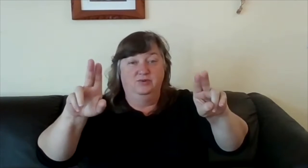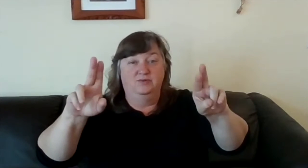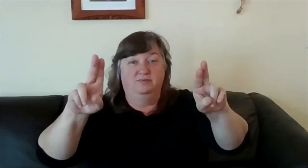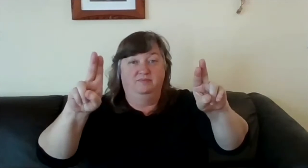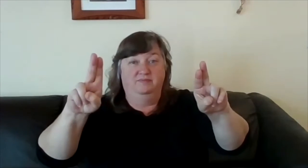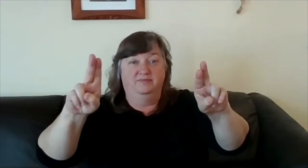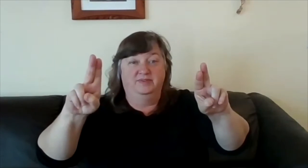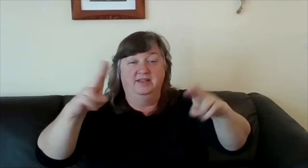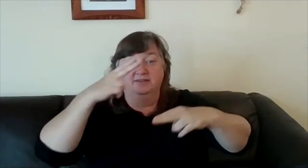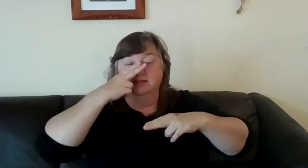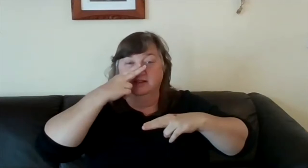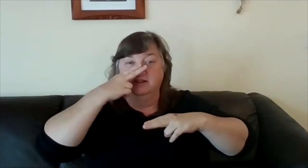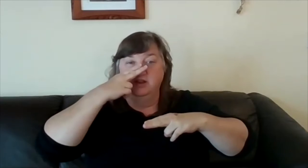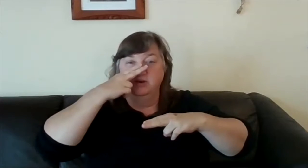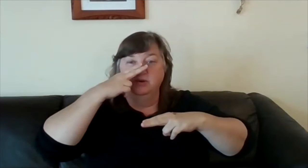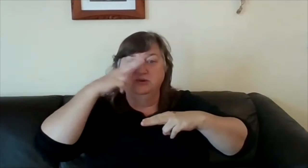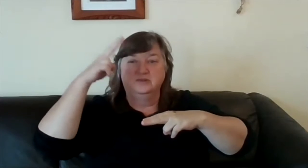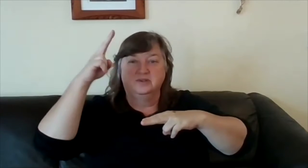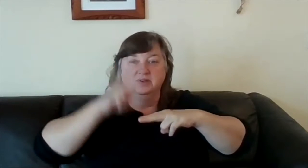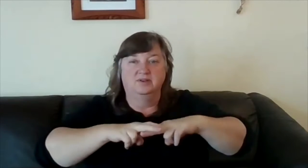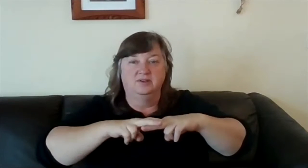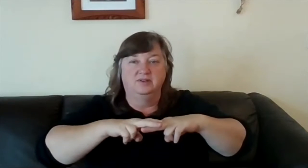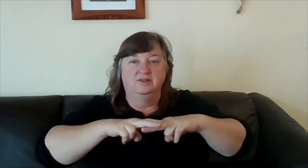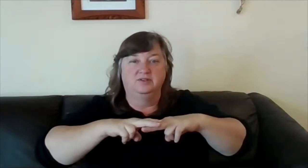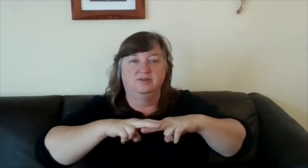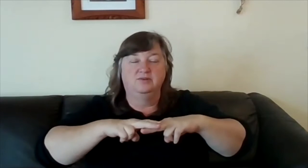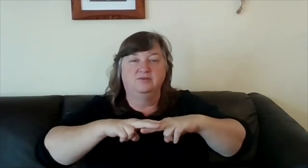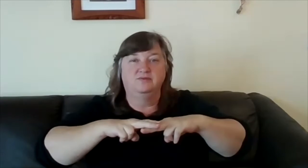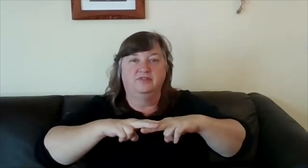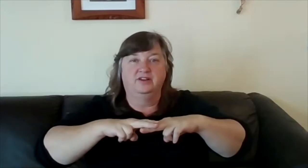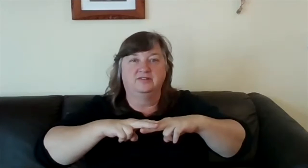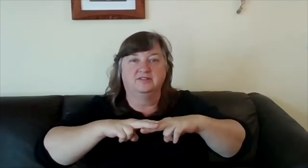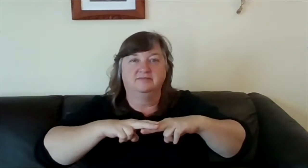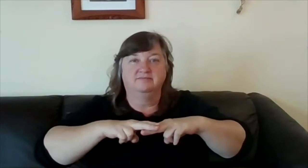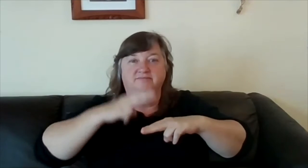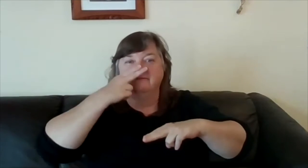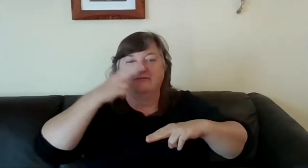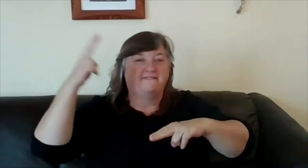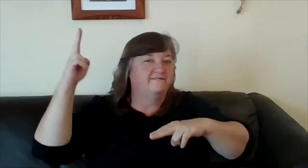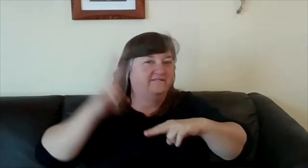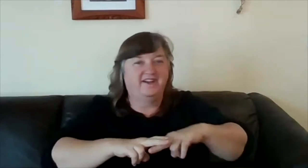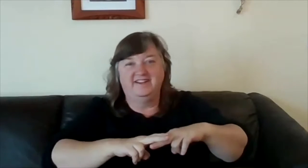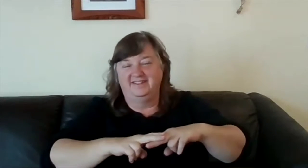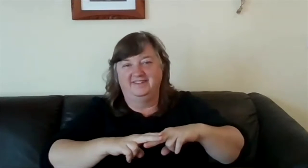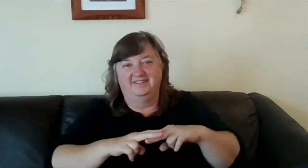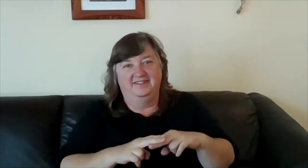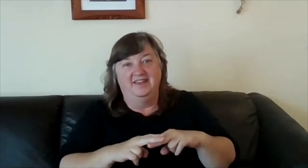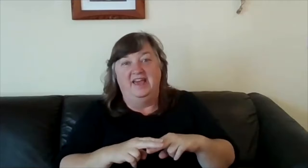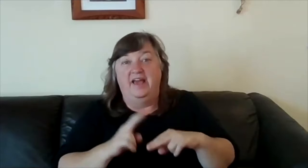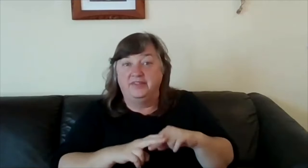2 sets, nose, 2 fingers. Fun. And